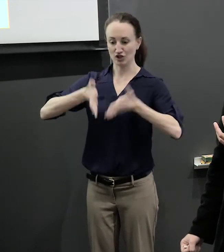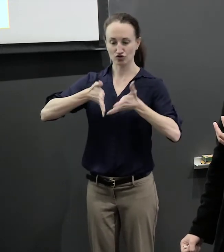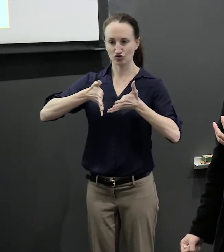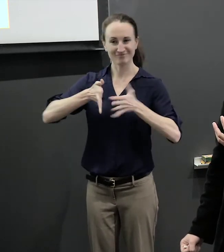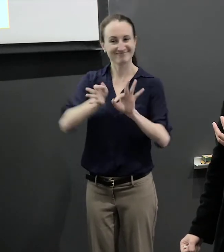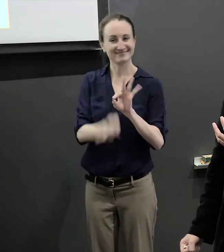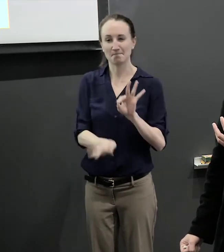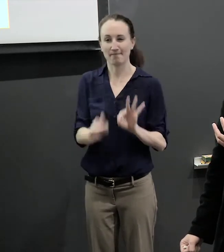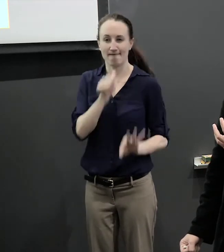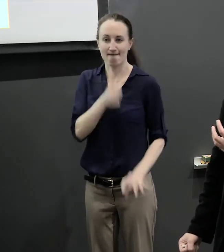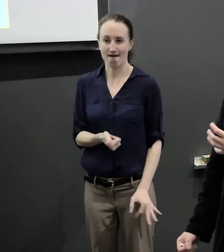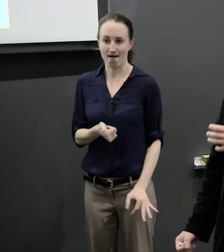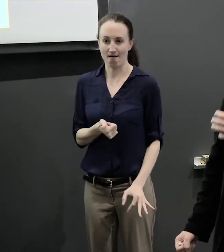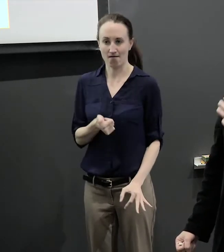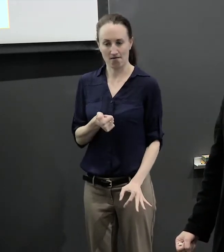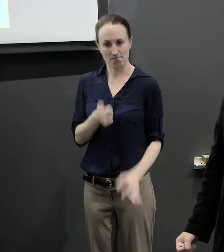thought.